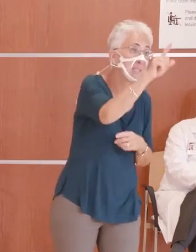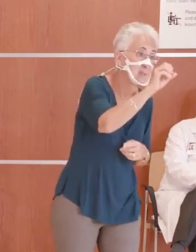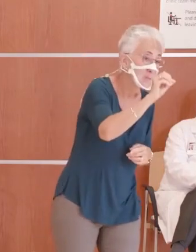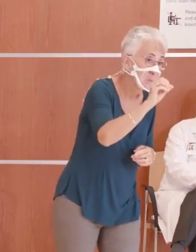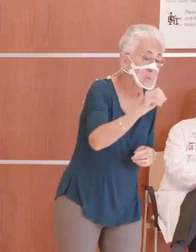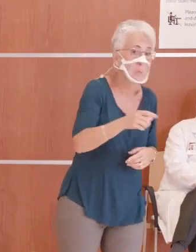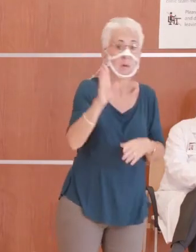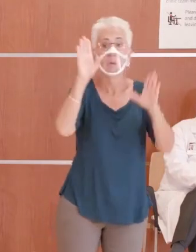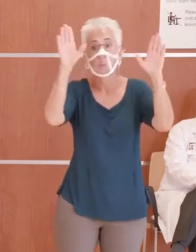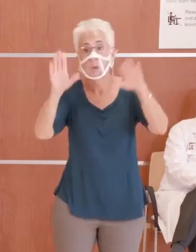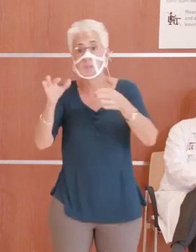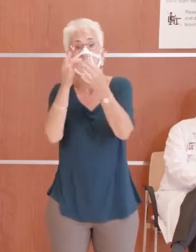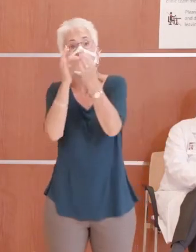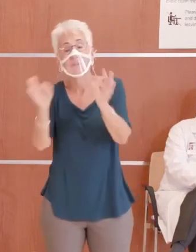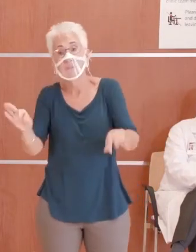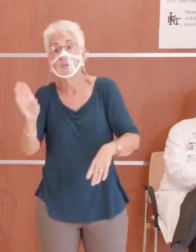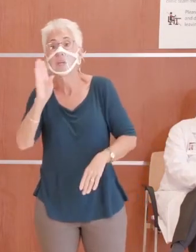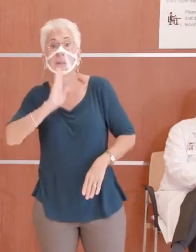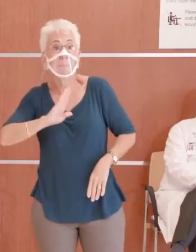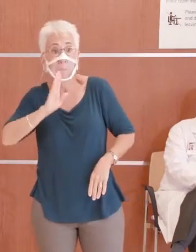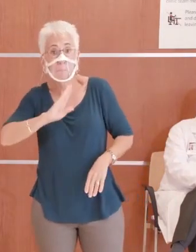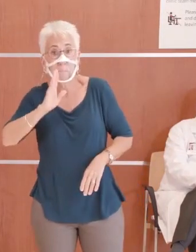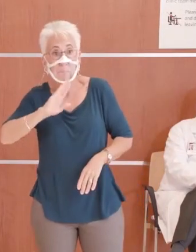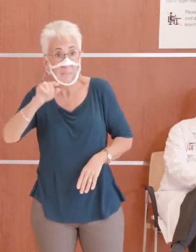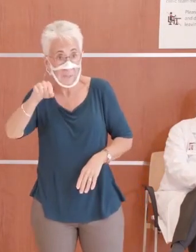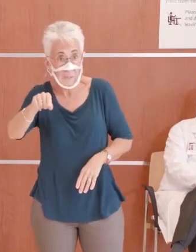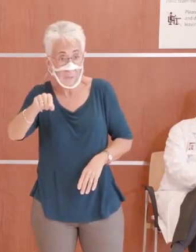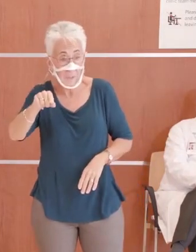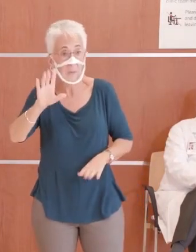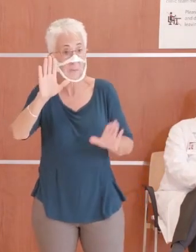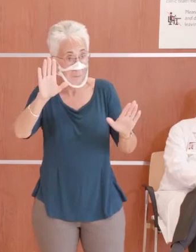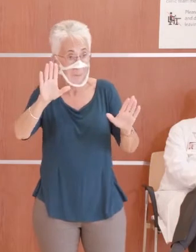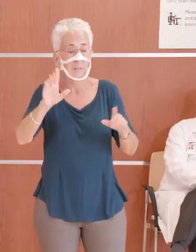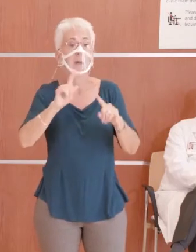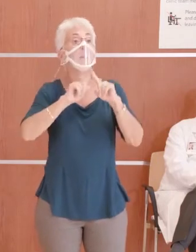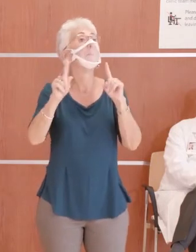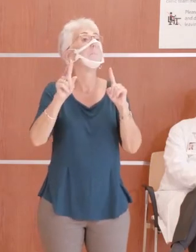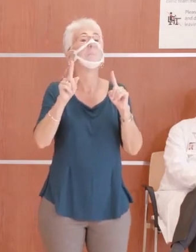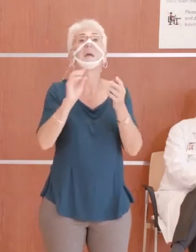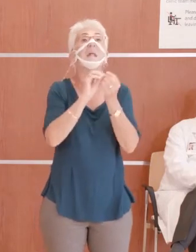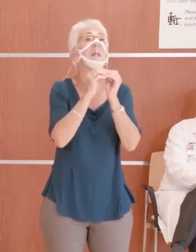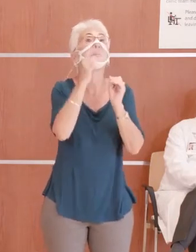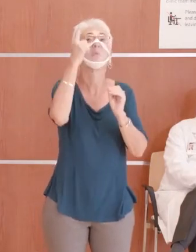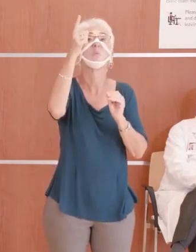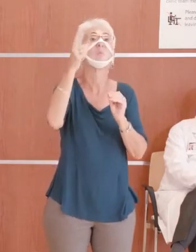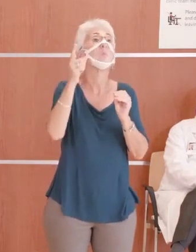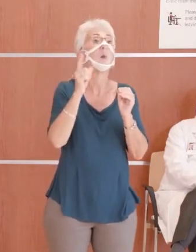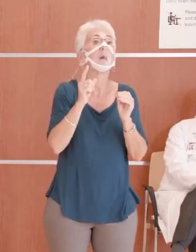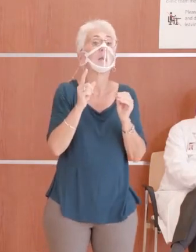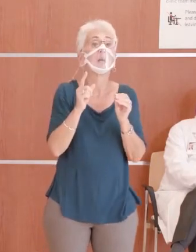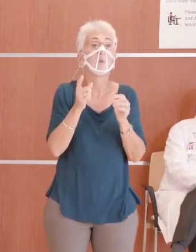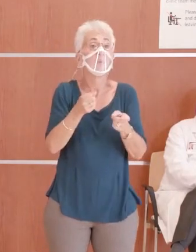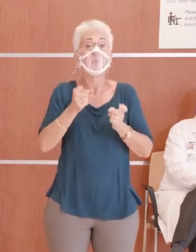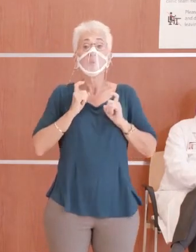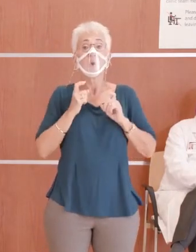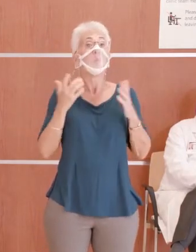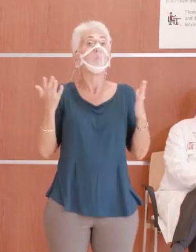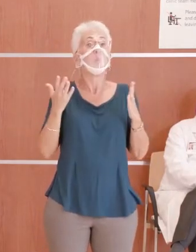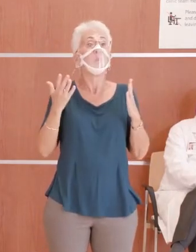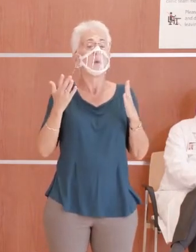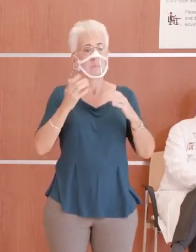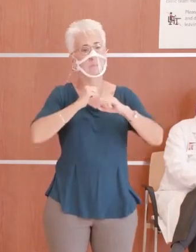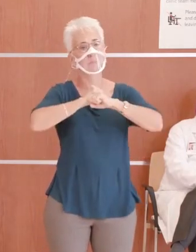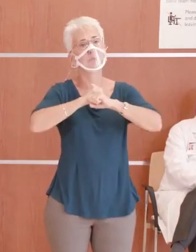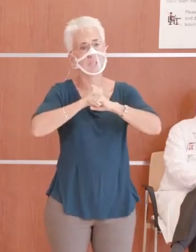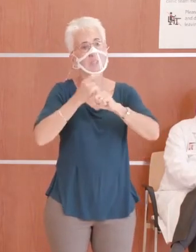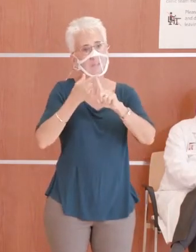Hop or Gratitude, those are names of East End Brewery beers, the ultimate reward for getting vaccinated is protection and a return to